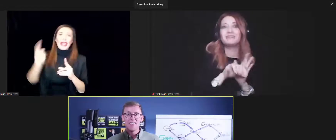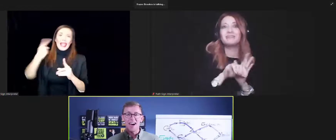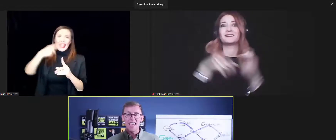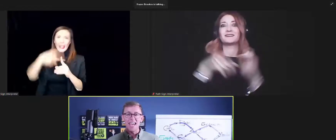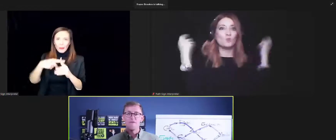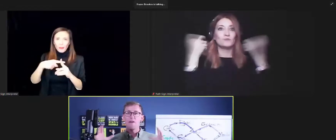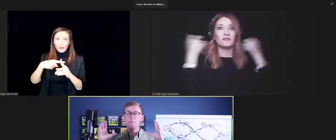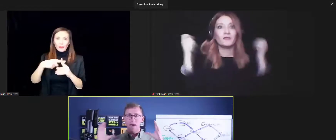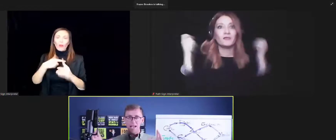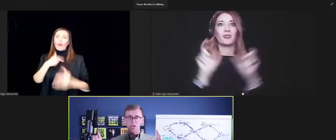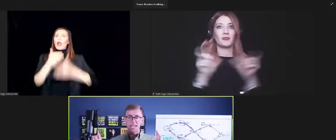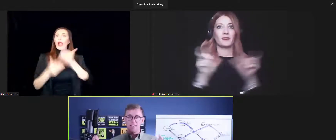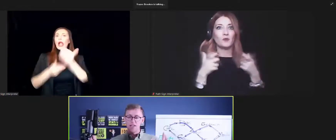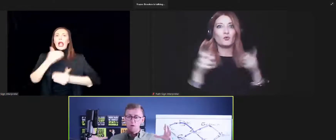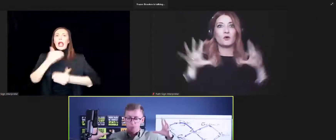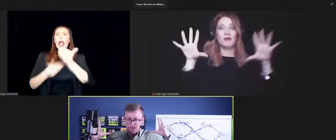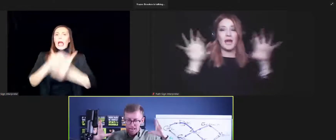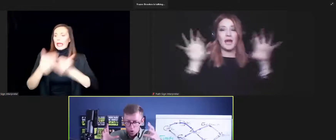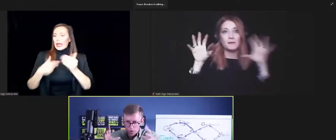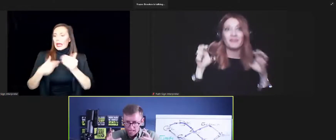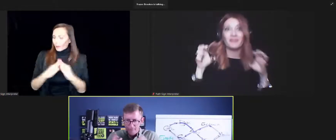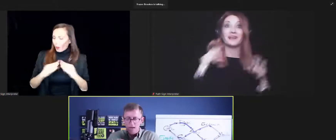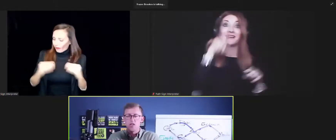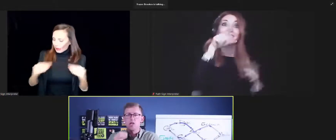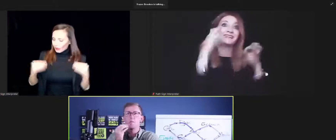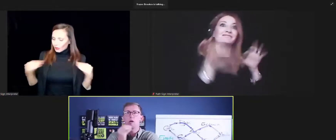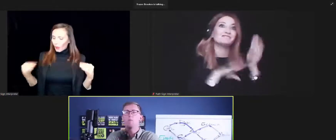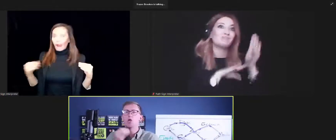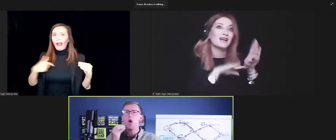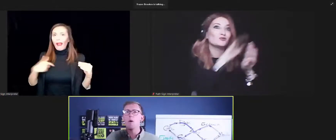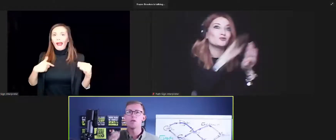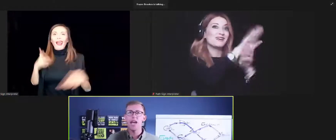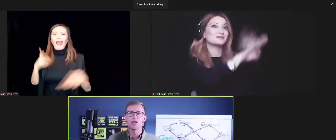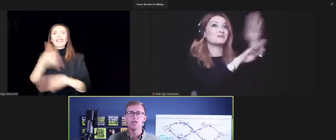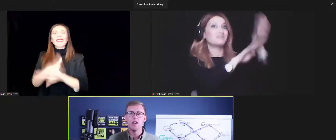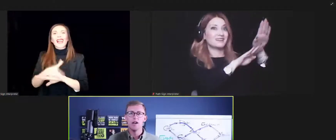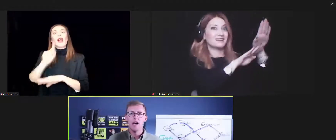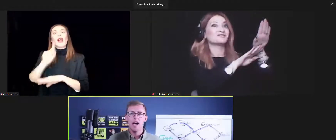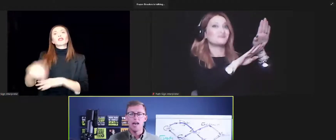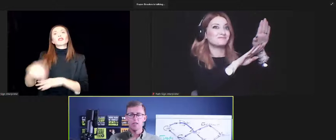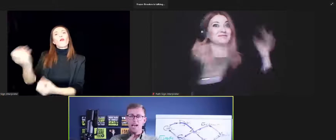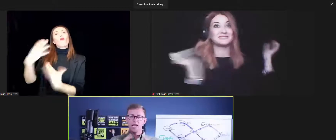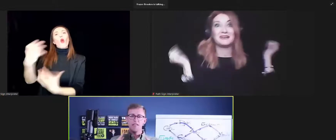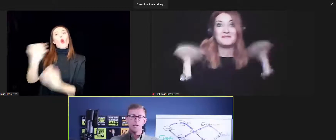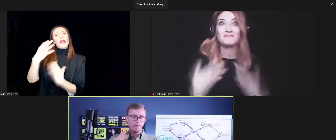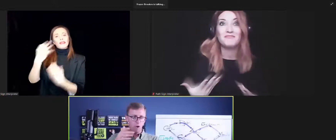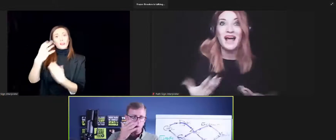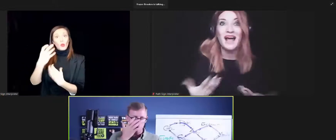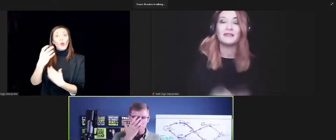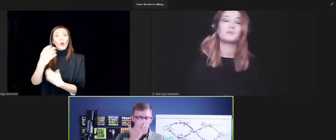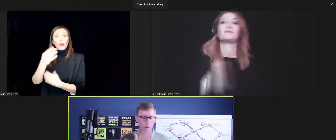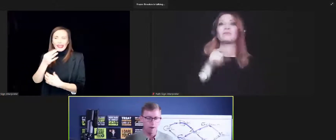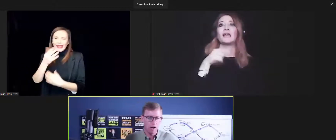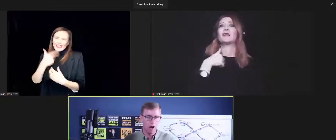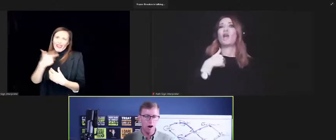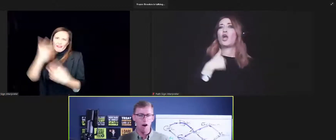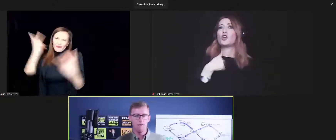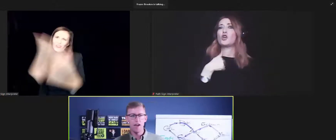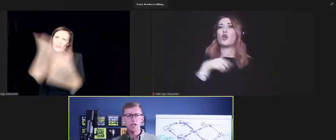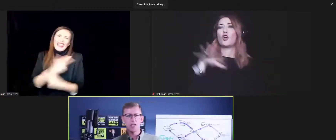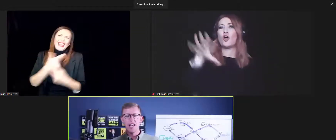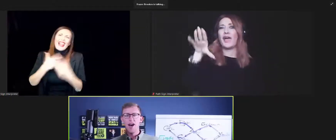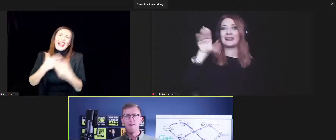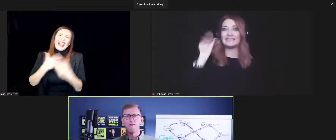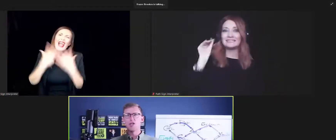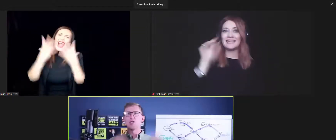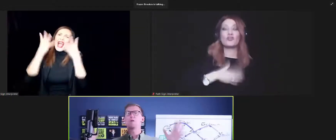right? It's very messy. Then you bring it all together until you become so obsessed and I'll tell you this before we bring on our